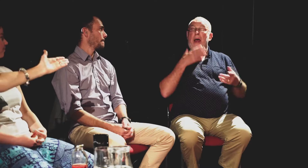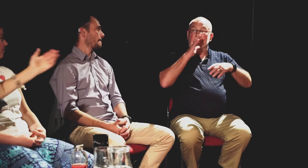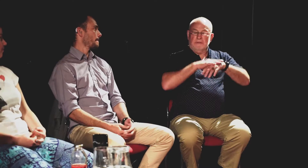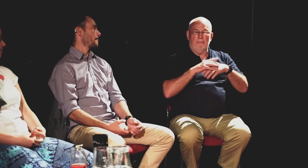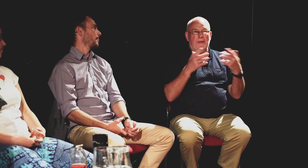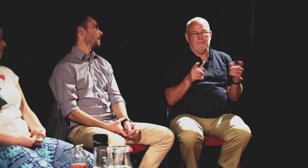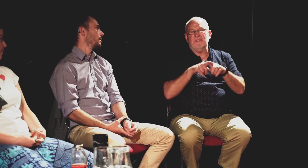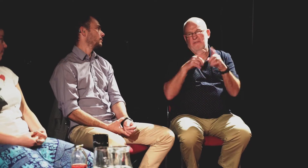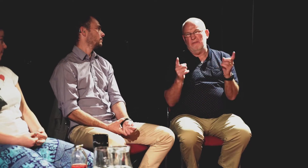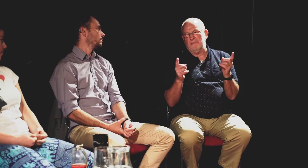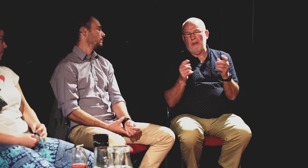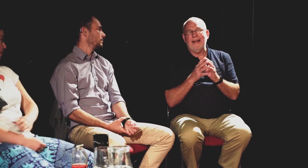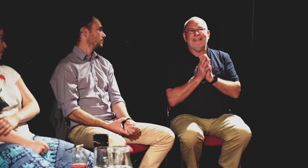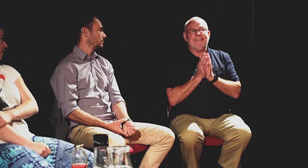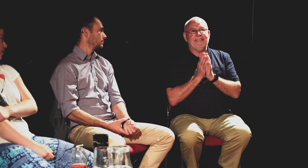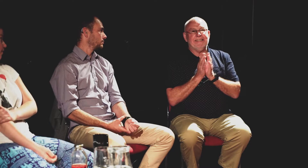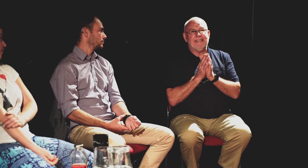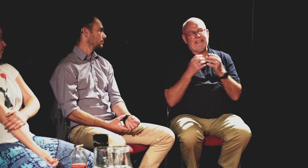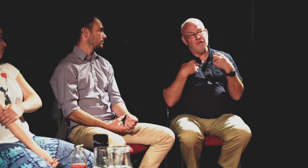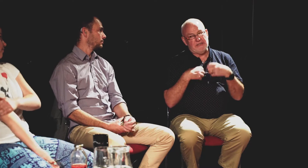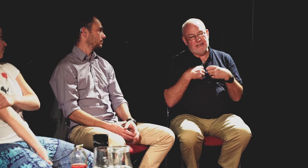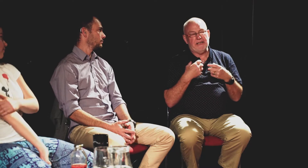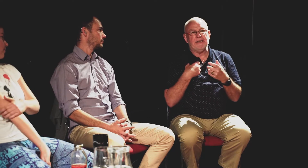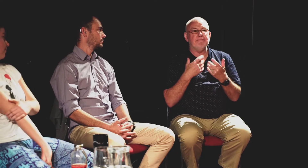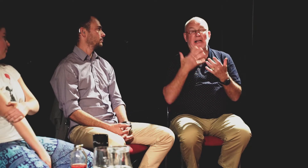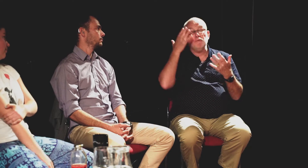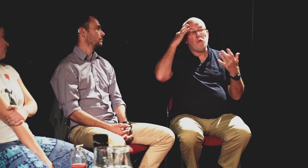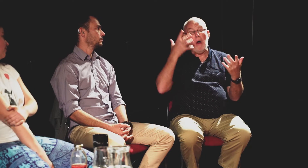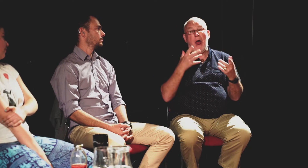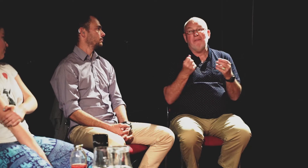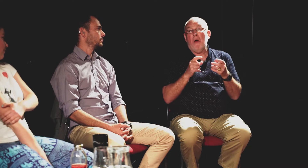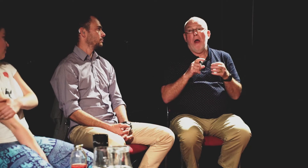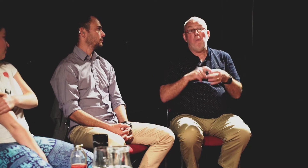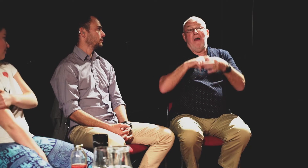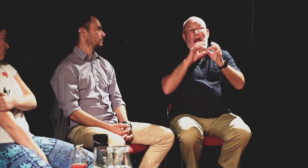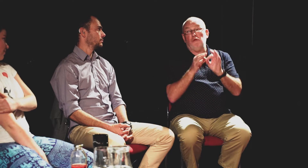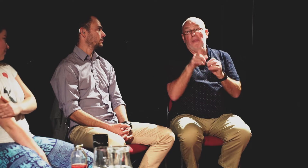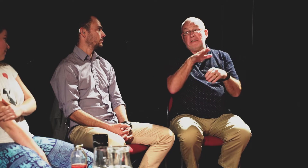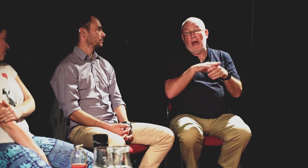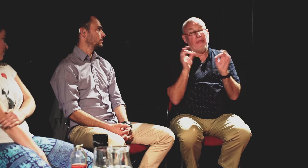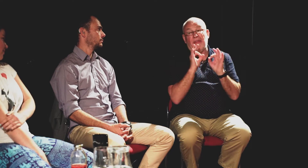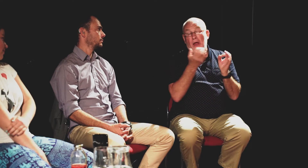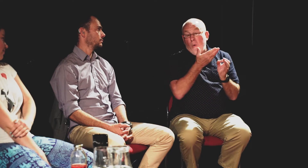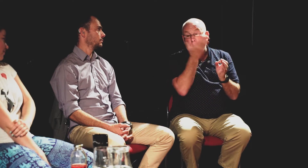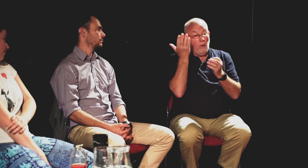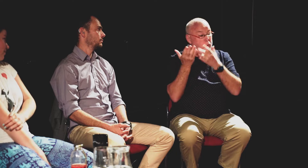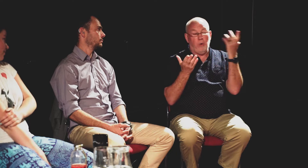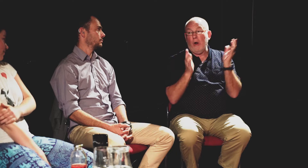grammatical form. My time was, quite different. What's interesting about it is I don't know, but there were no qualified interpreters at